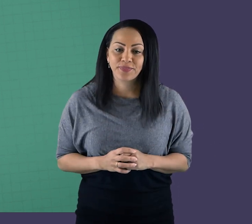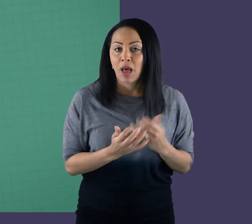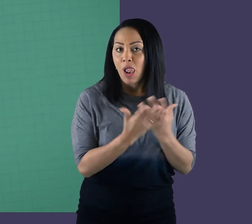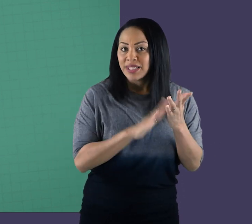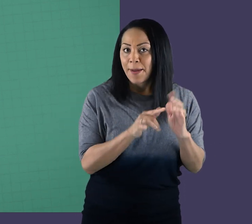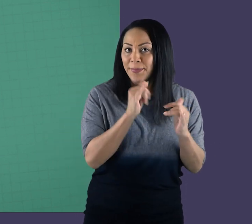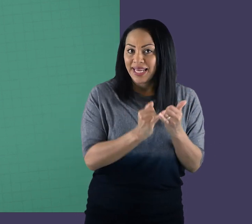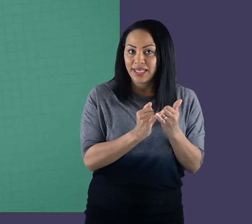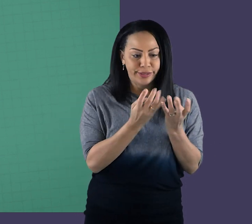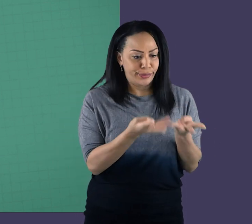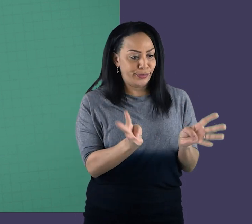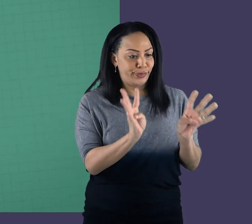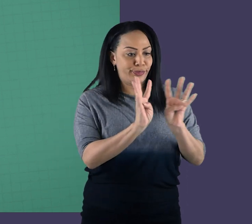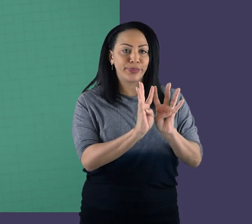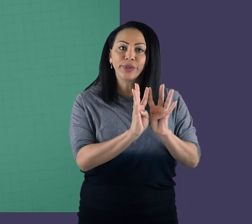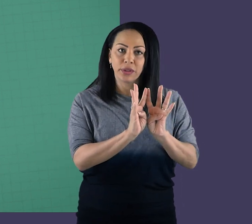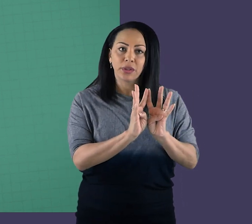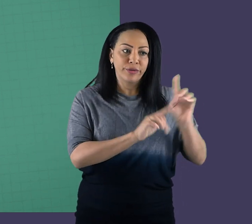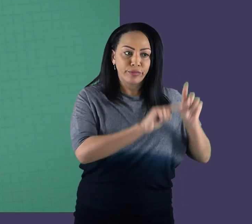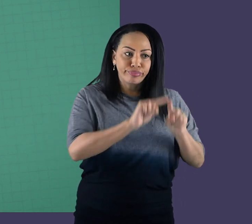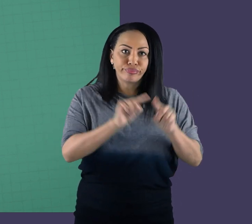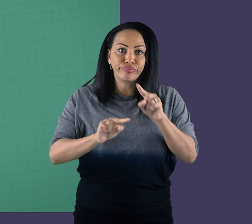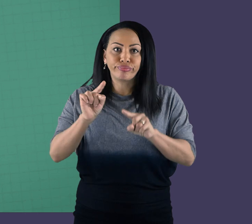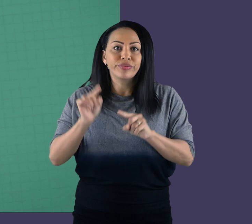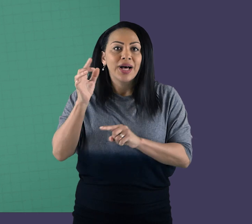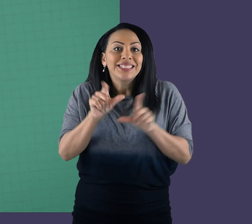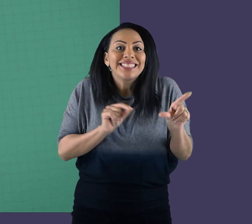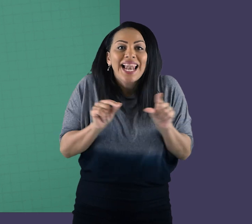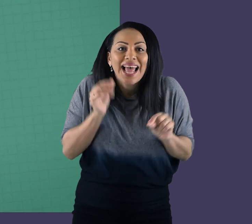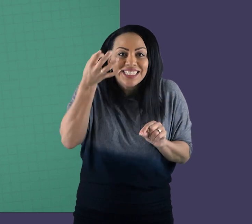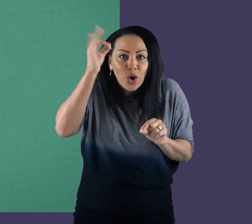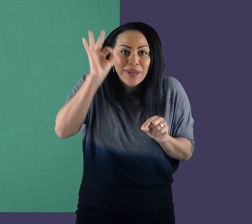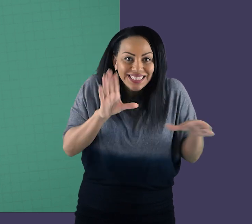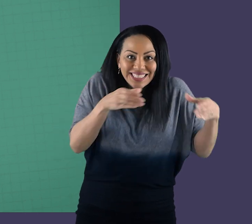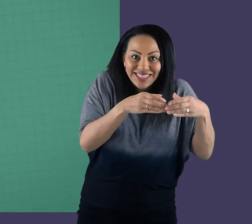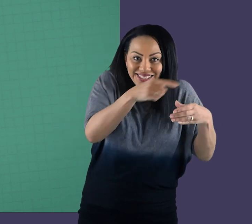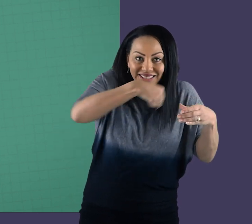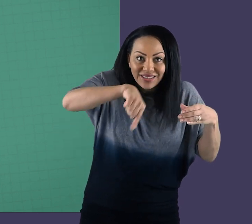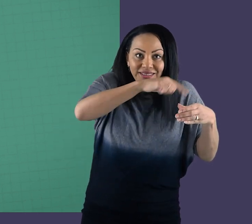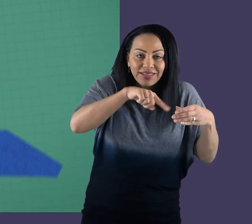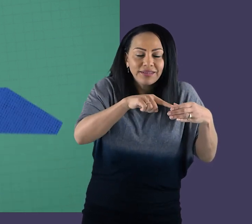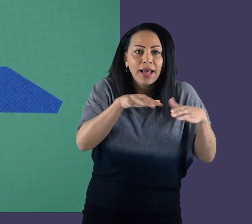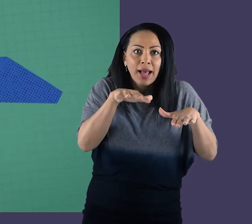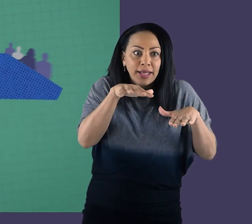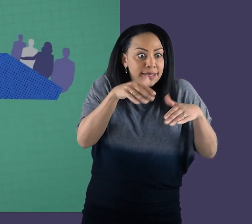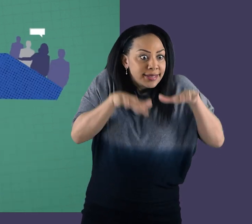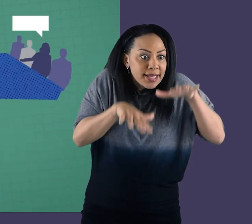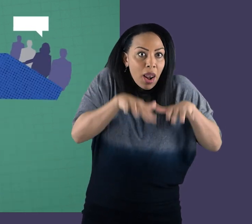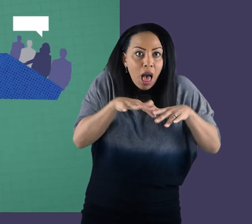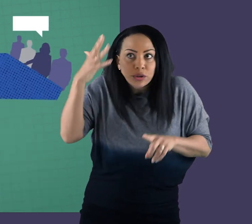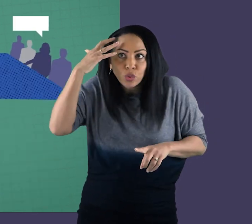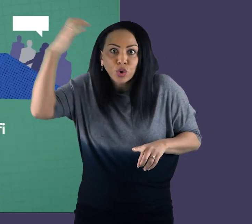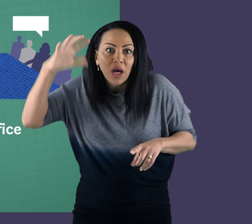lots of MPs are also members of cross-party select committees. Most select committees in the House of Commons mirror